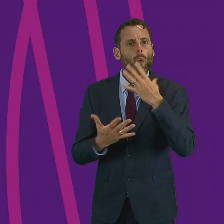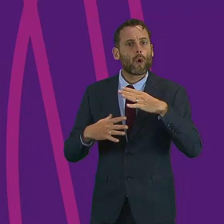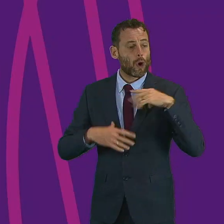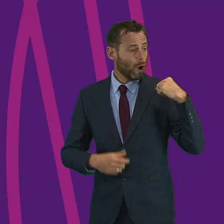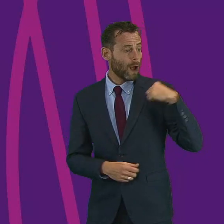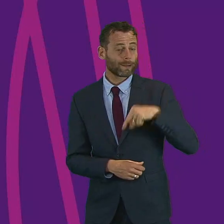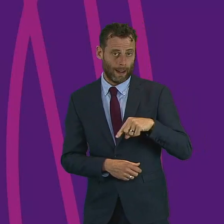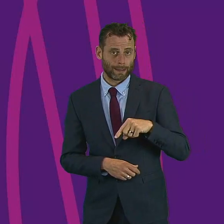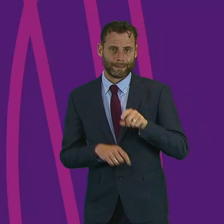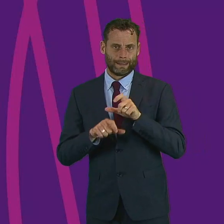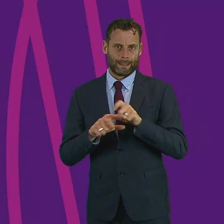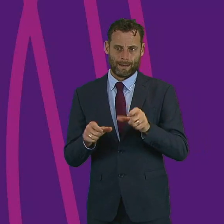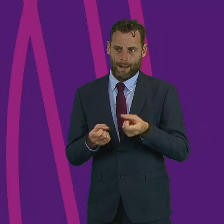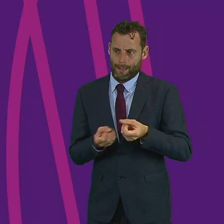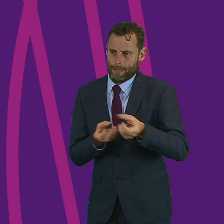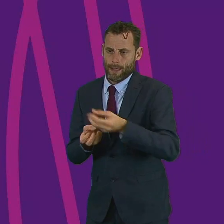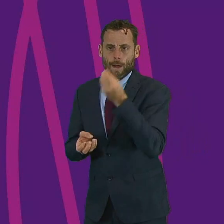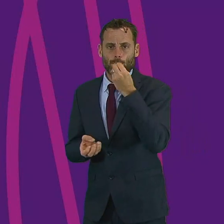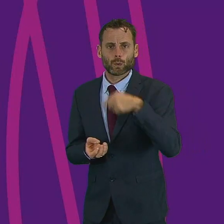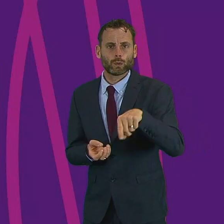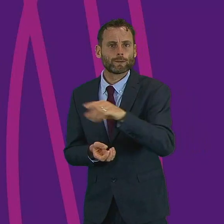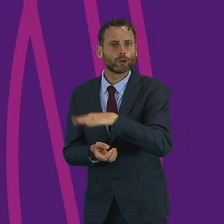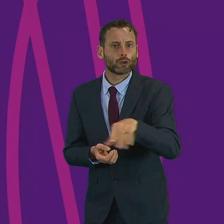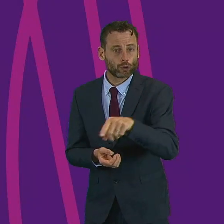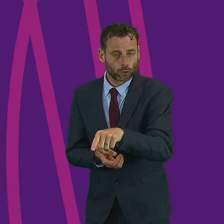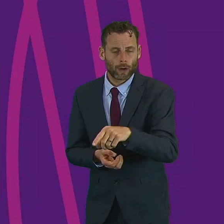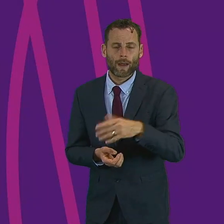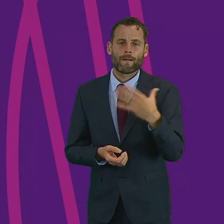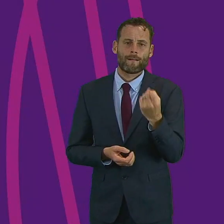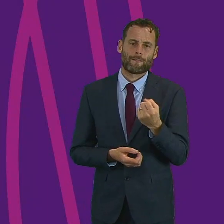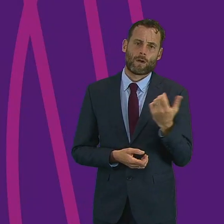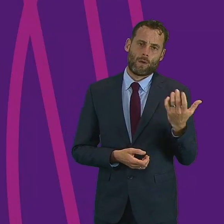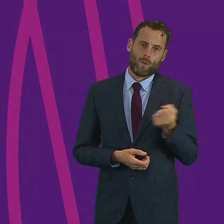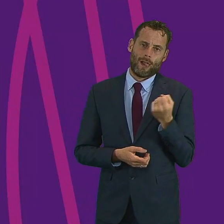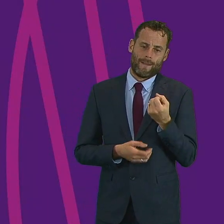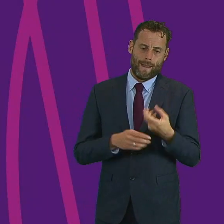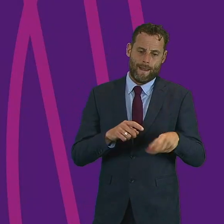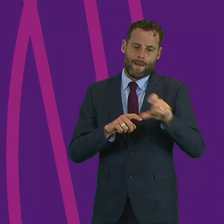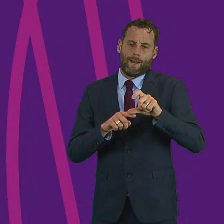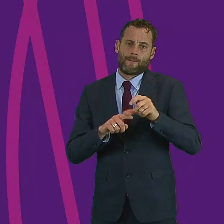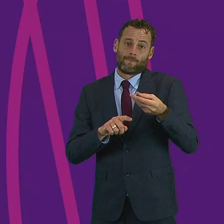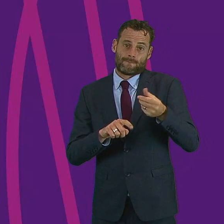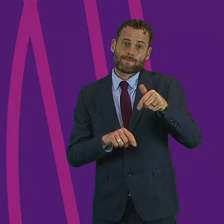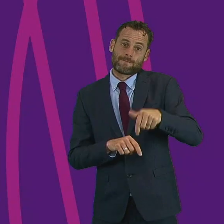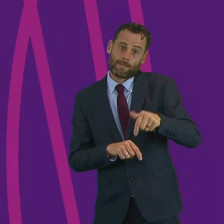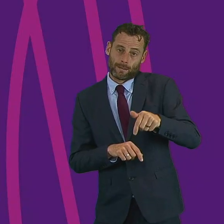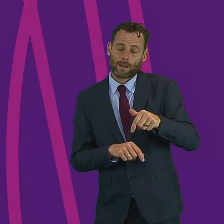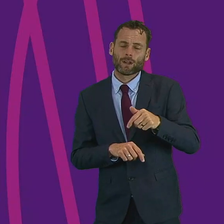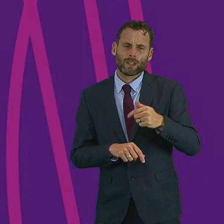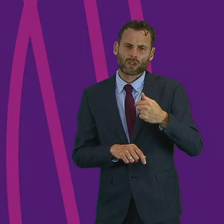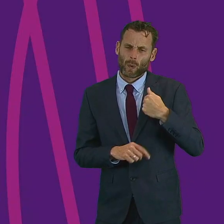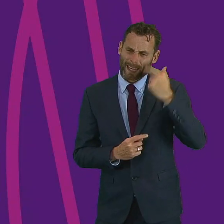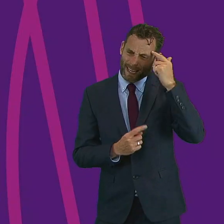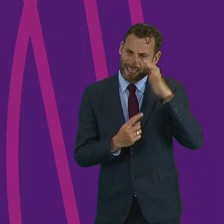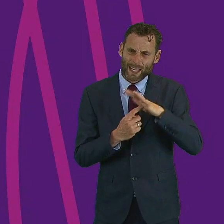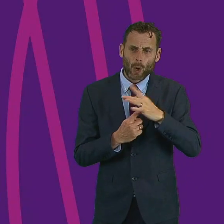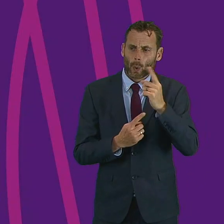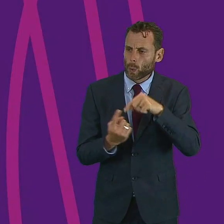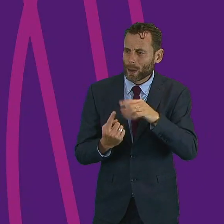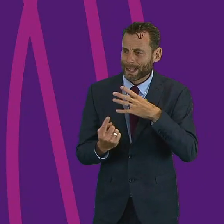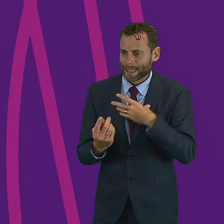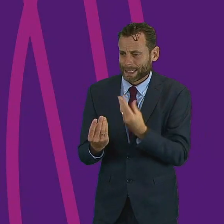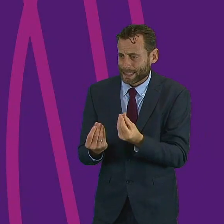on employers at all times, but particularly at times like this, to treat their workers fairly and to include workers and trade